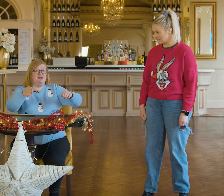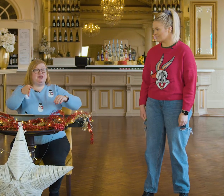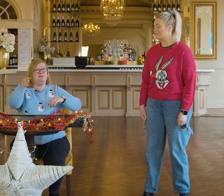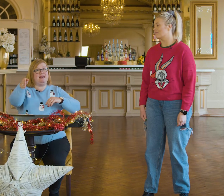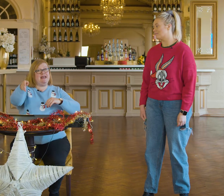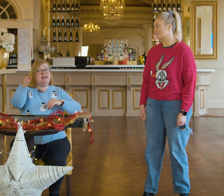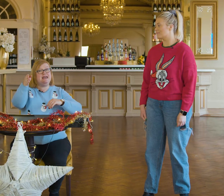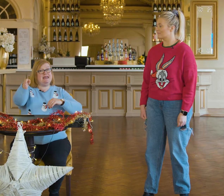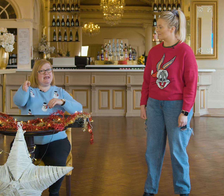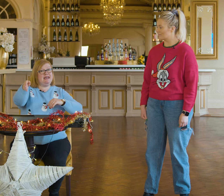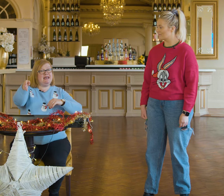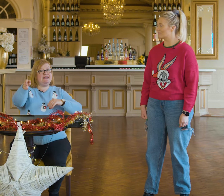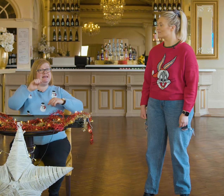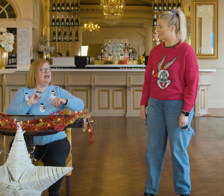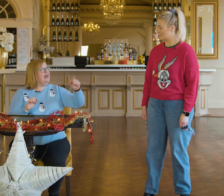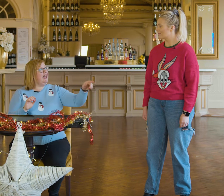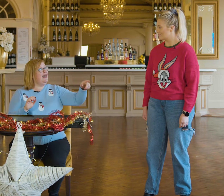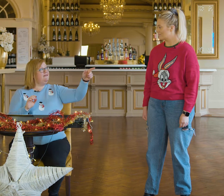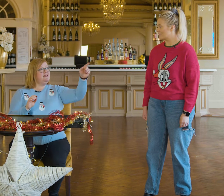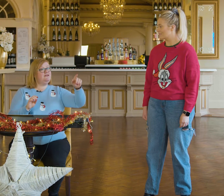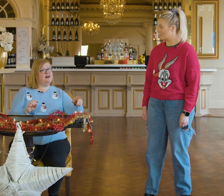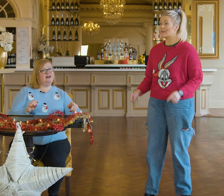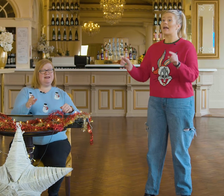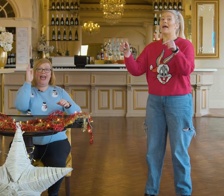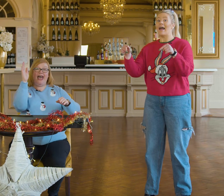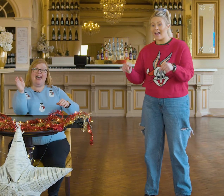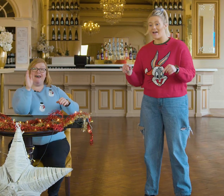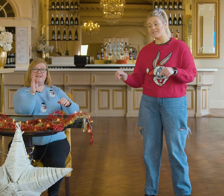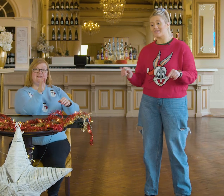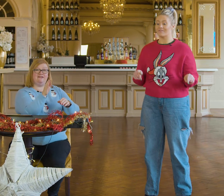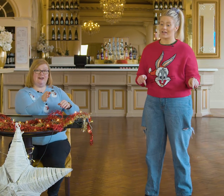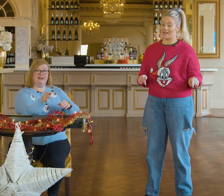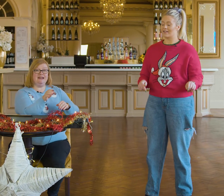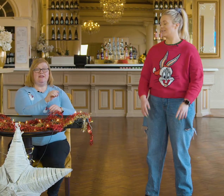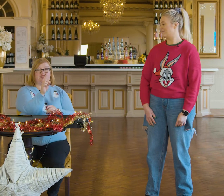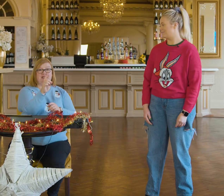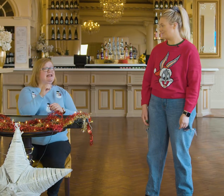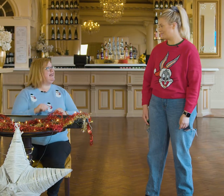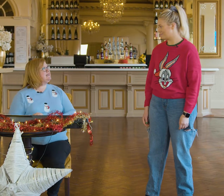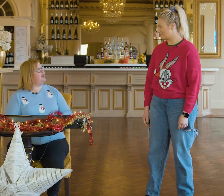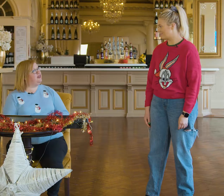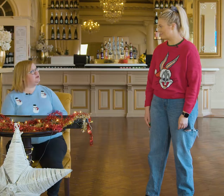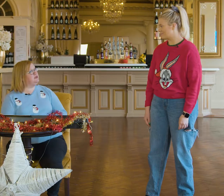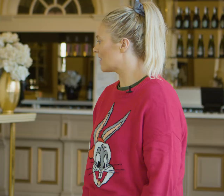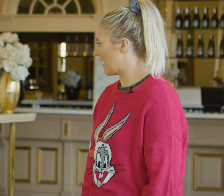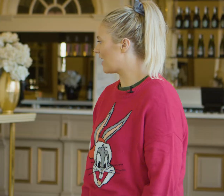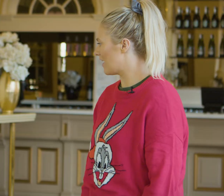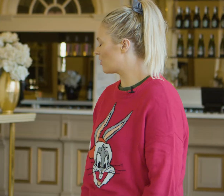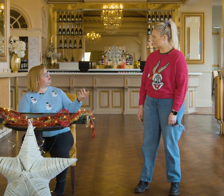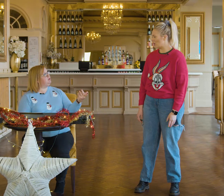children playing, having fun, having fun. The tricky line is that third one, isn't it? Yeah. Should we do it once